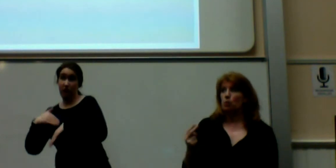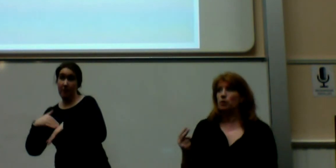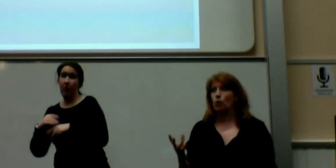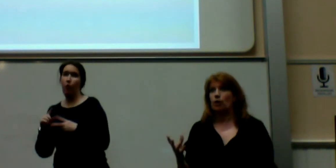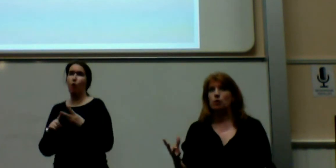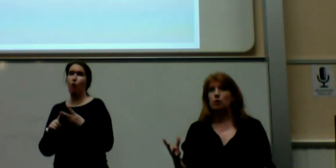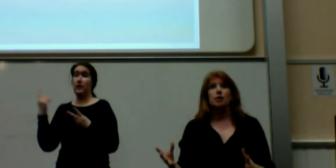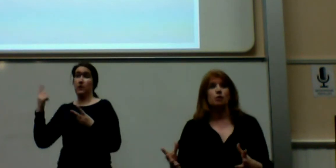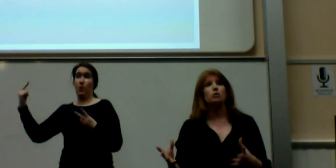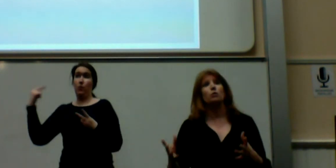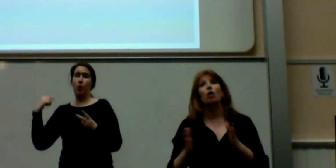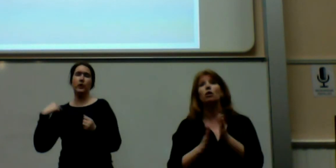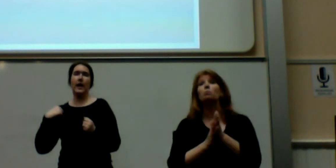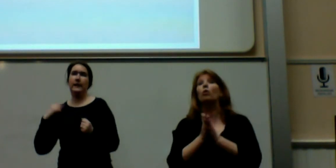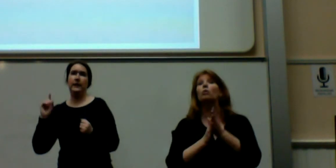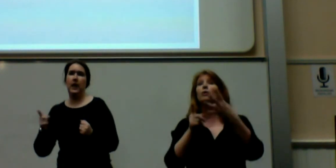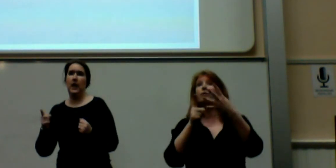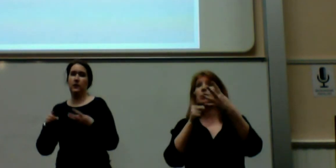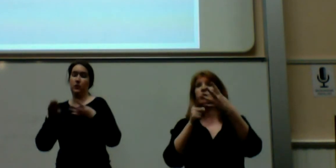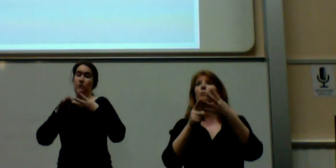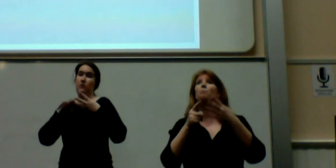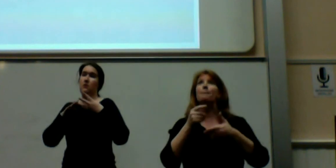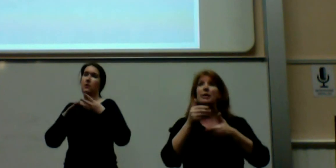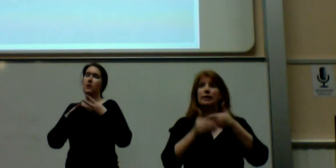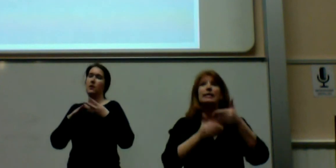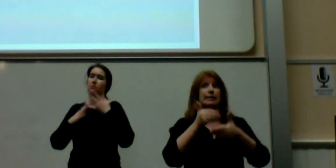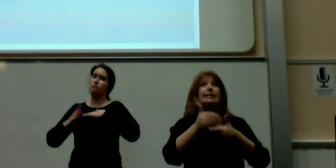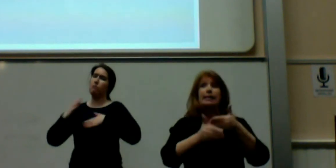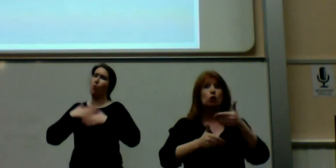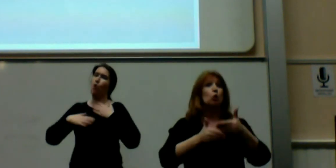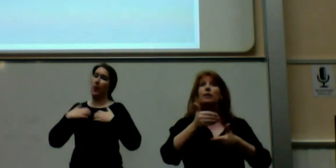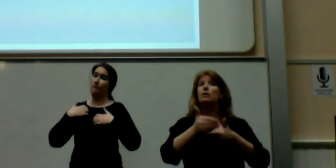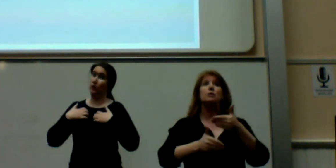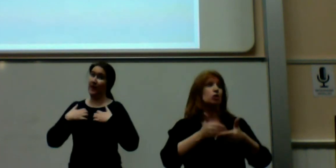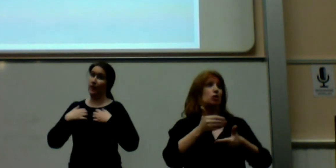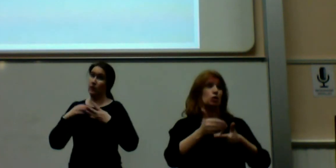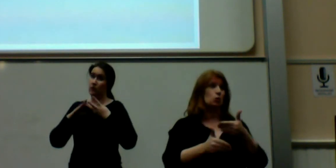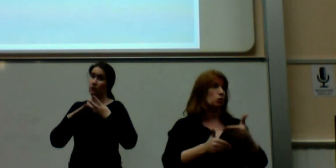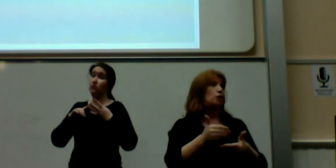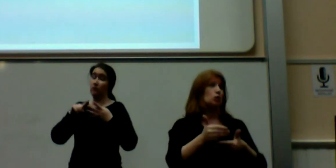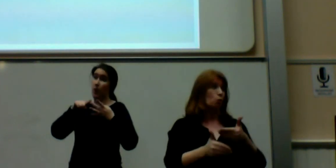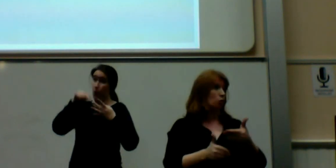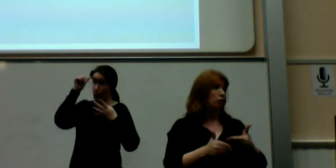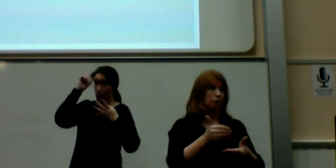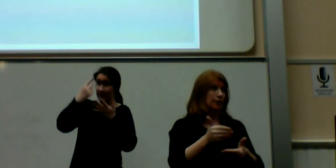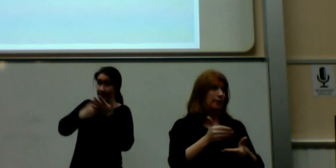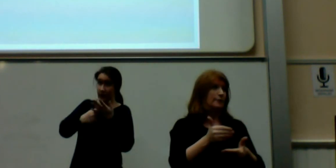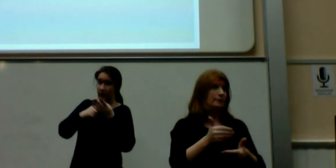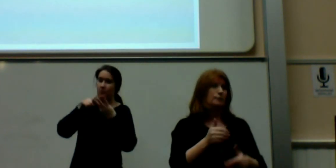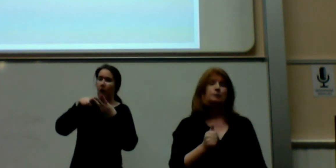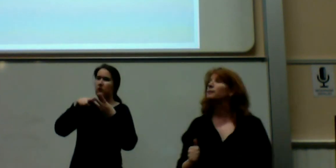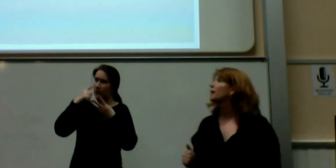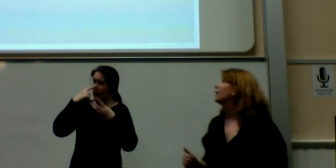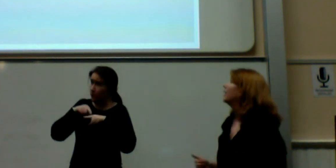watching you and someone's going to, etc. So it's called moral motivation, the ability to stick with the decision that you think is morally